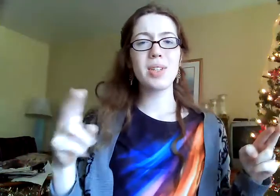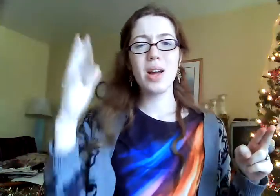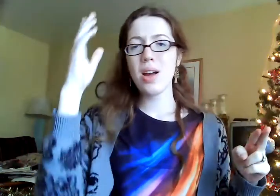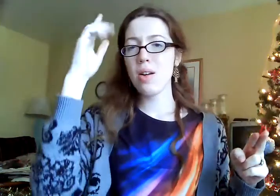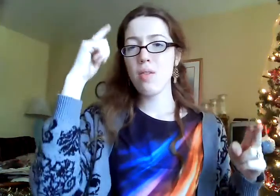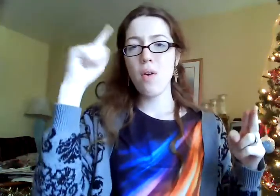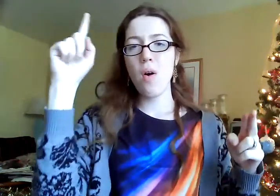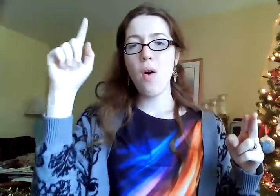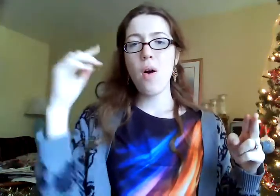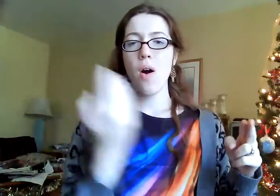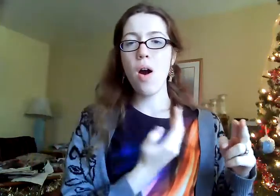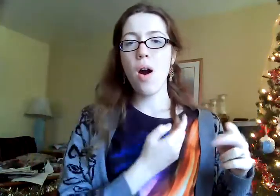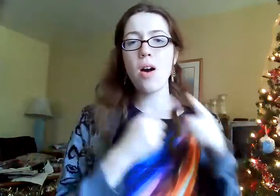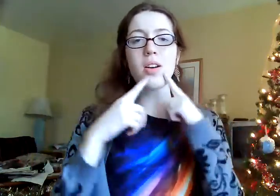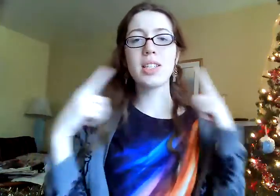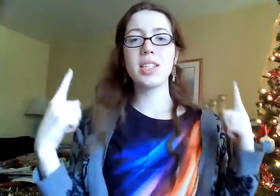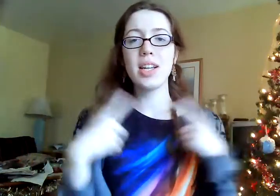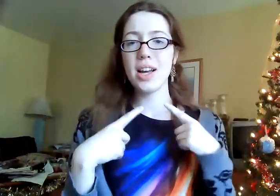redemption for our sin.